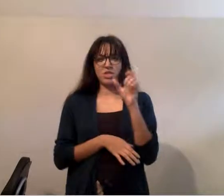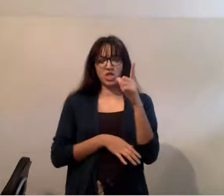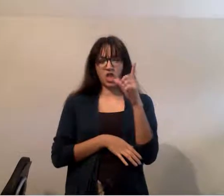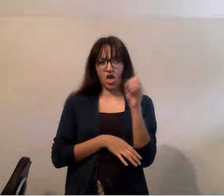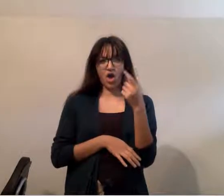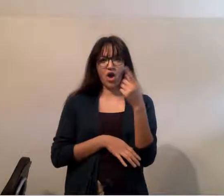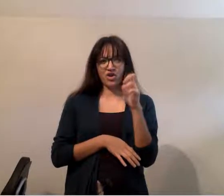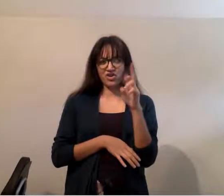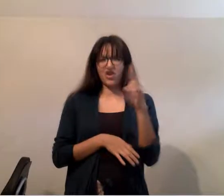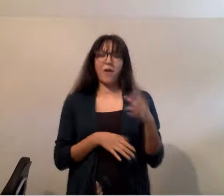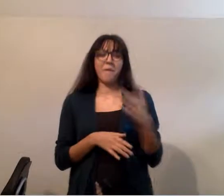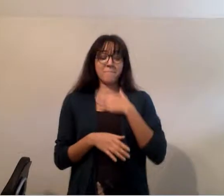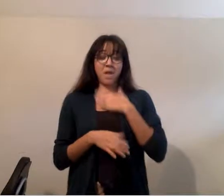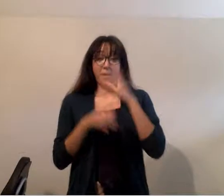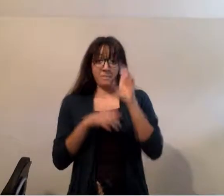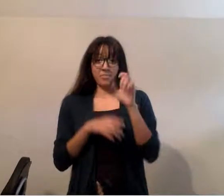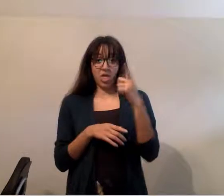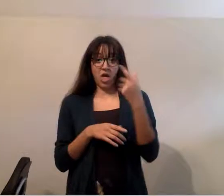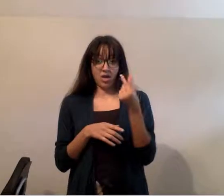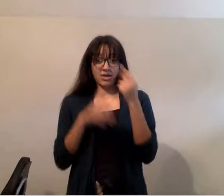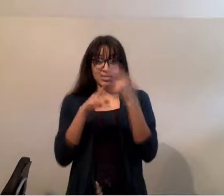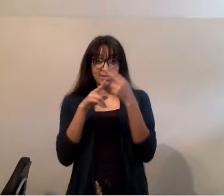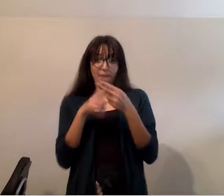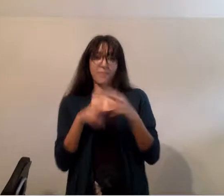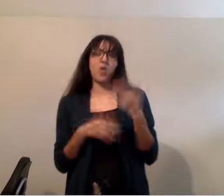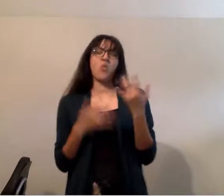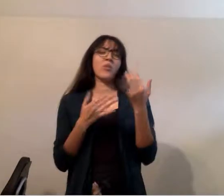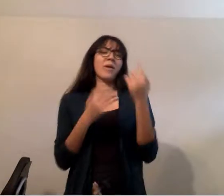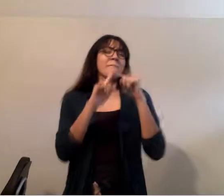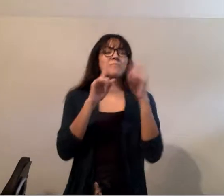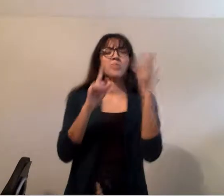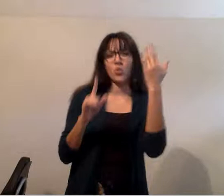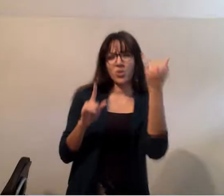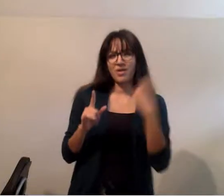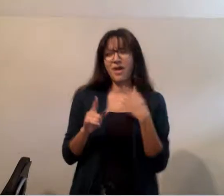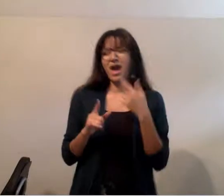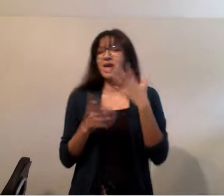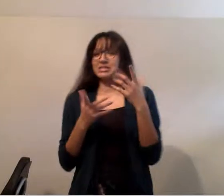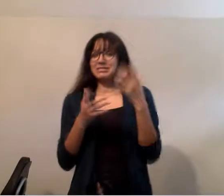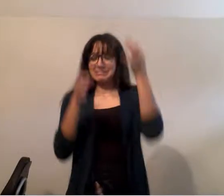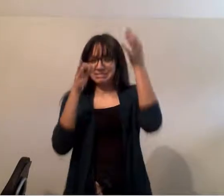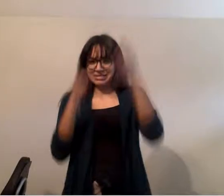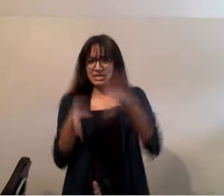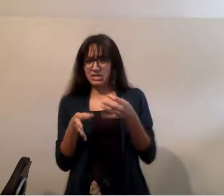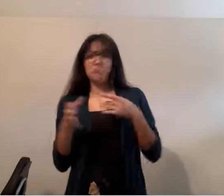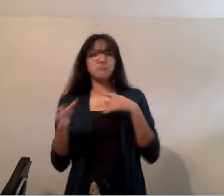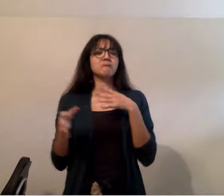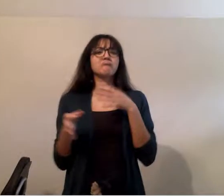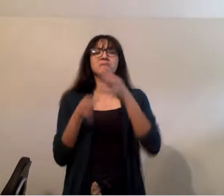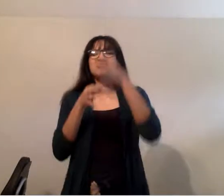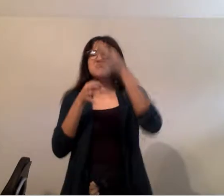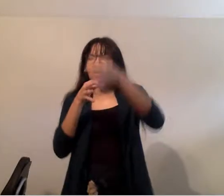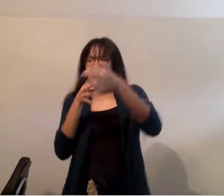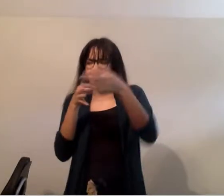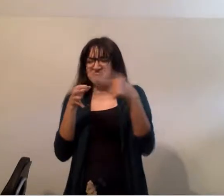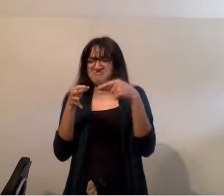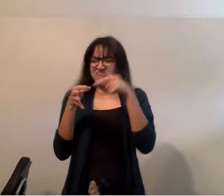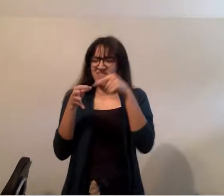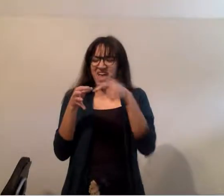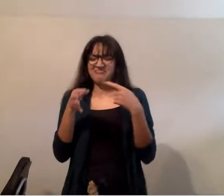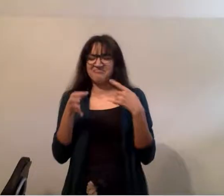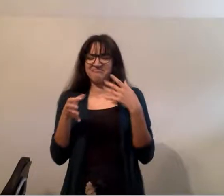a couple of years ago, I decided to write about procrastination. My behavior has always perplexed the non-procrastinators around me, and I wanted to explain